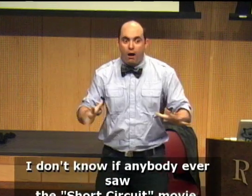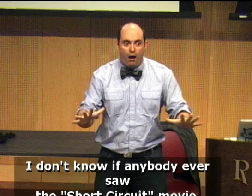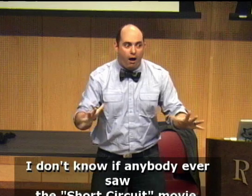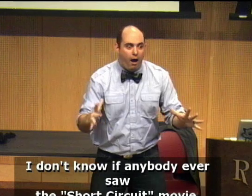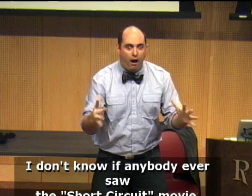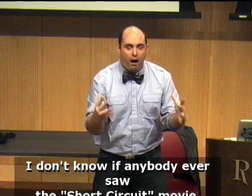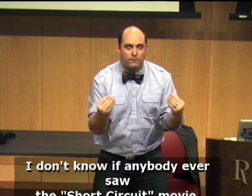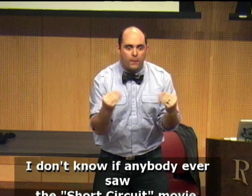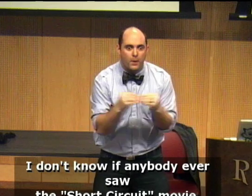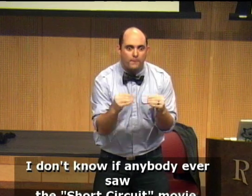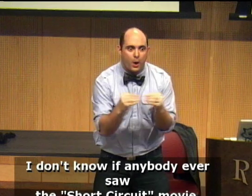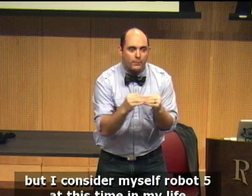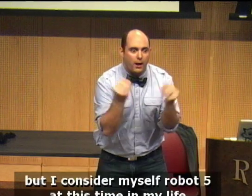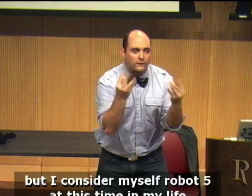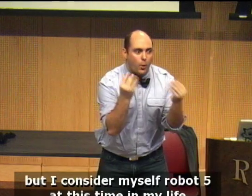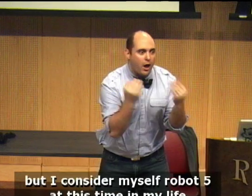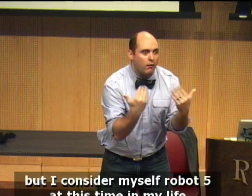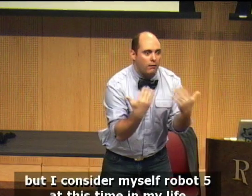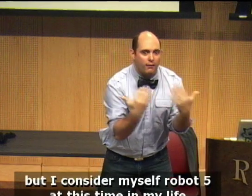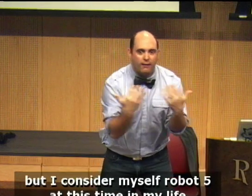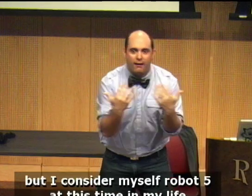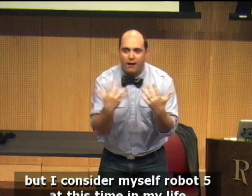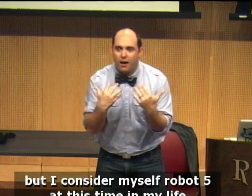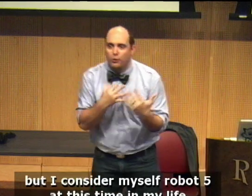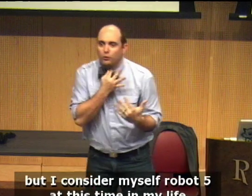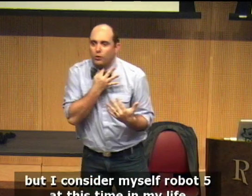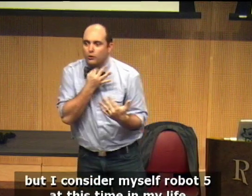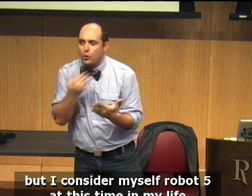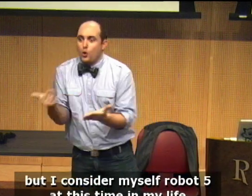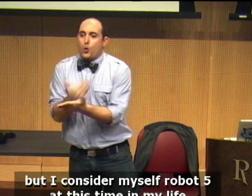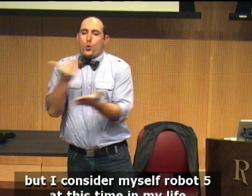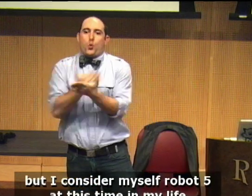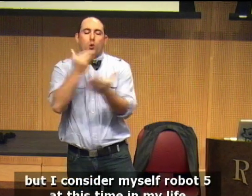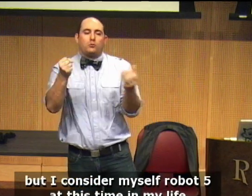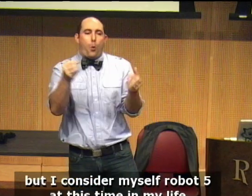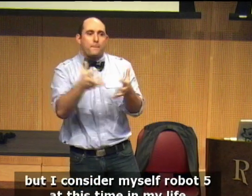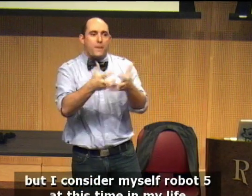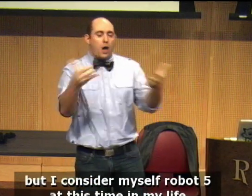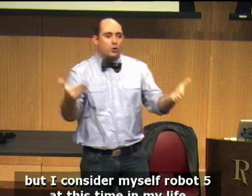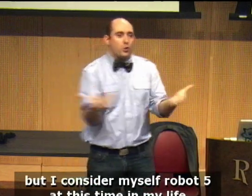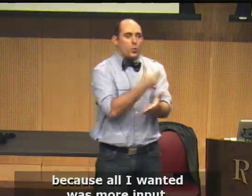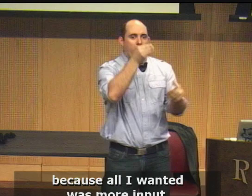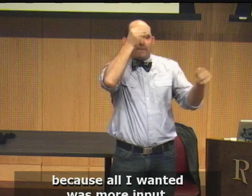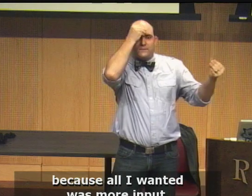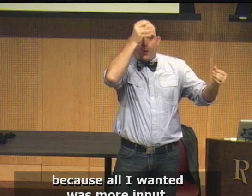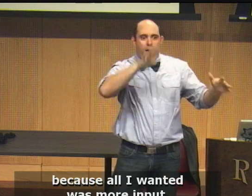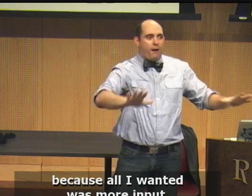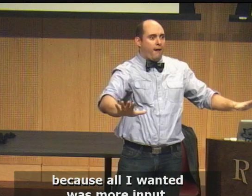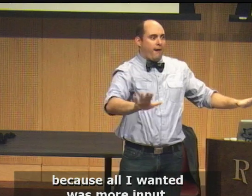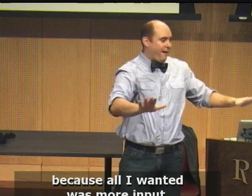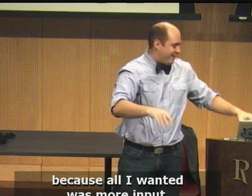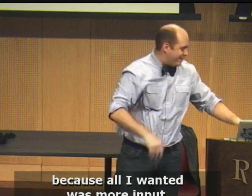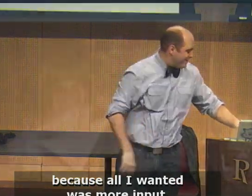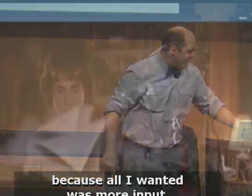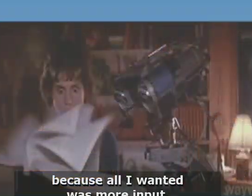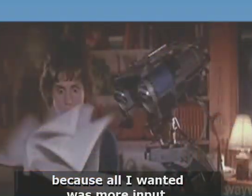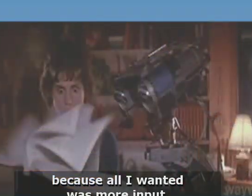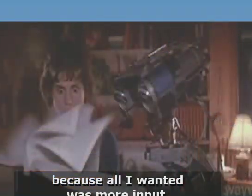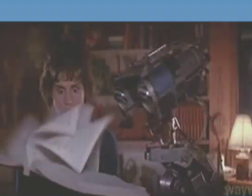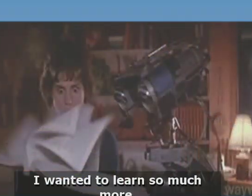Short Circuit movie, but I consider myself Robot 5 at this time in my life because all I wanted was more input. I